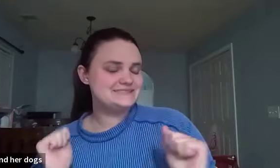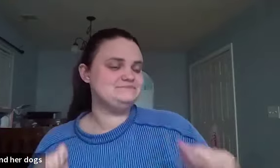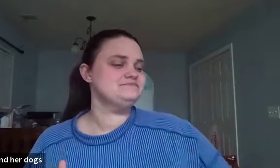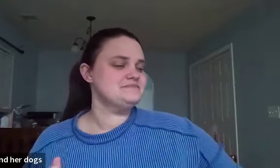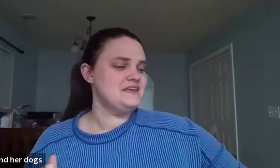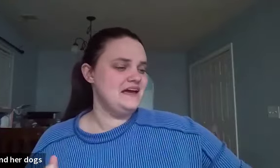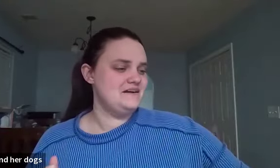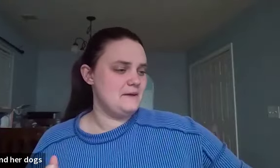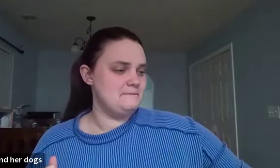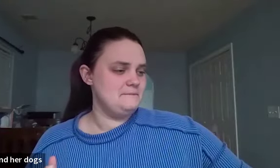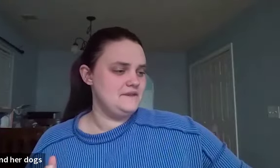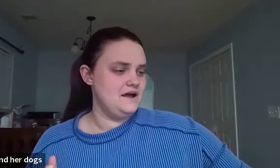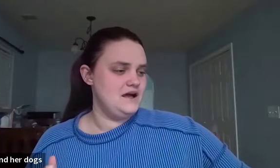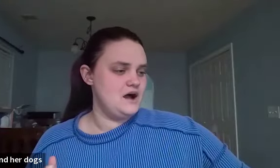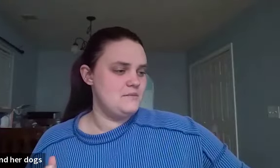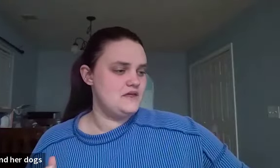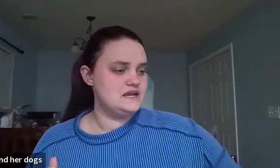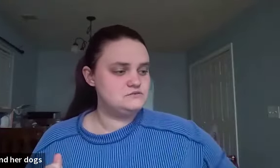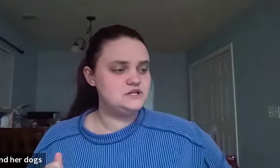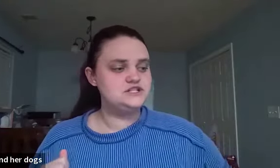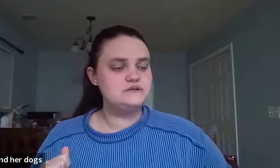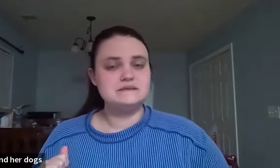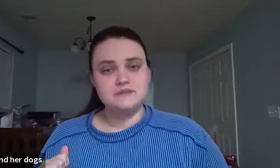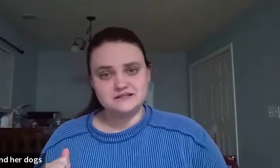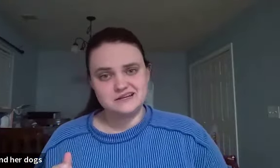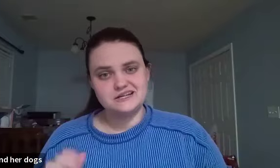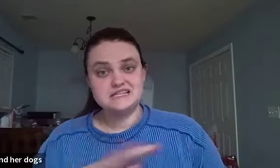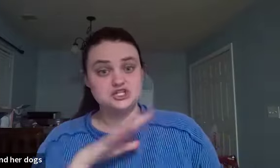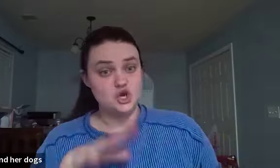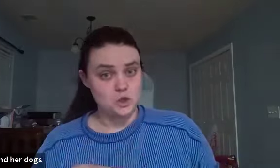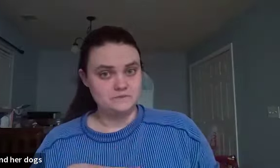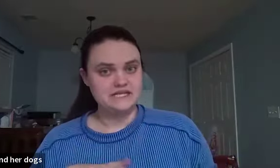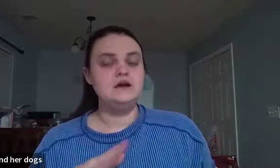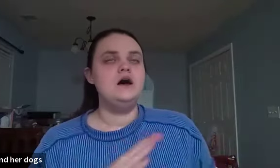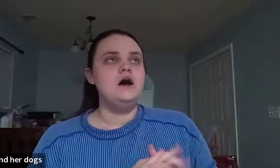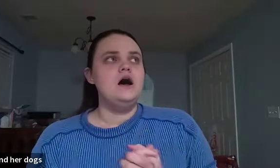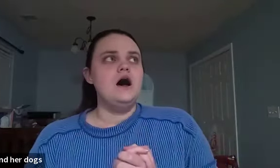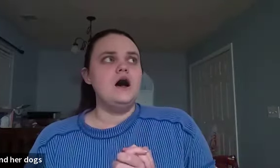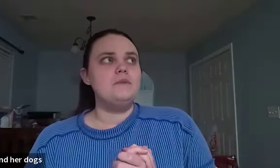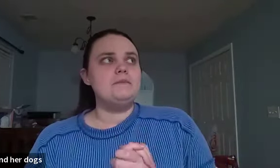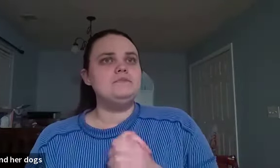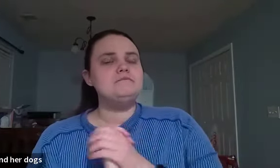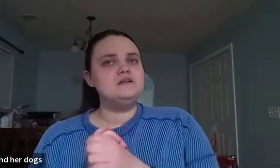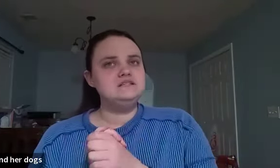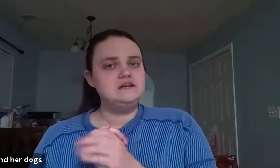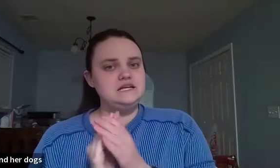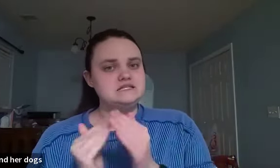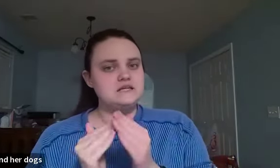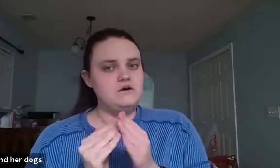fact. Okay. The next one we're gonna do is the military / the army. The military